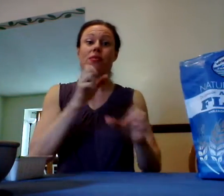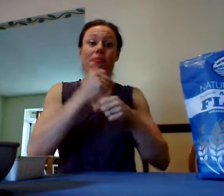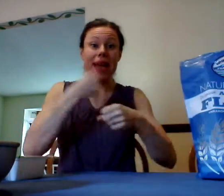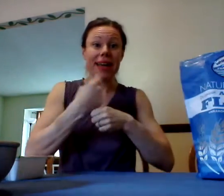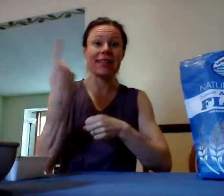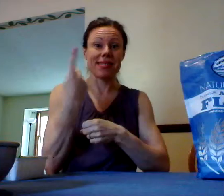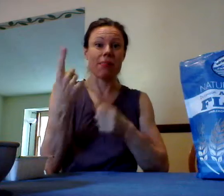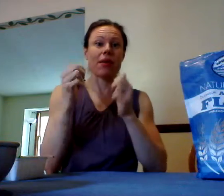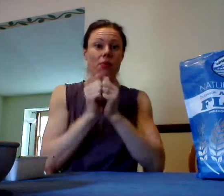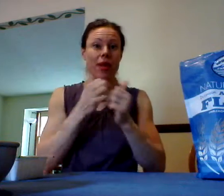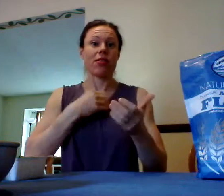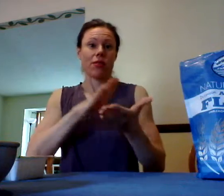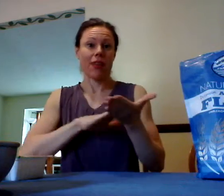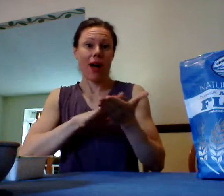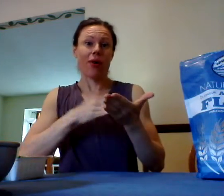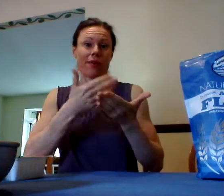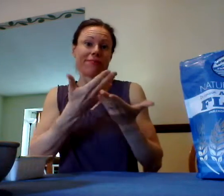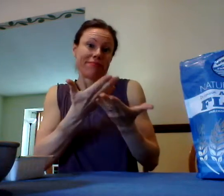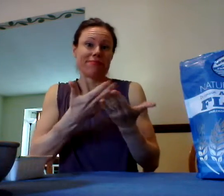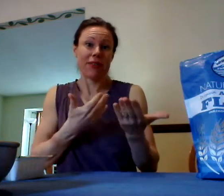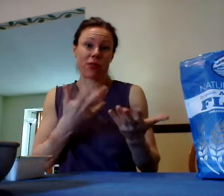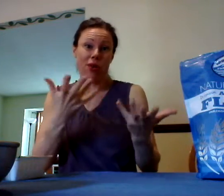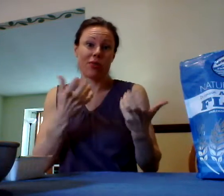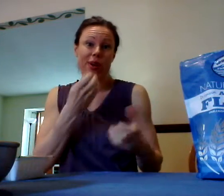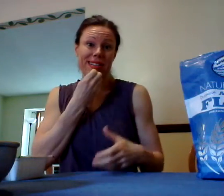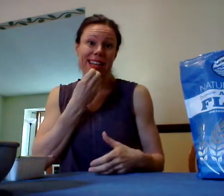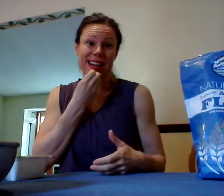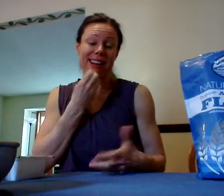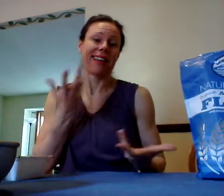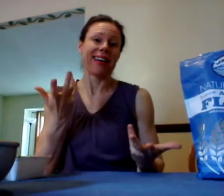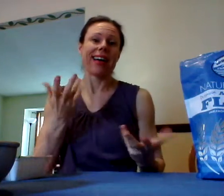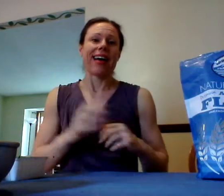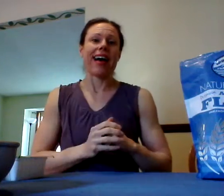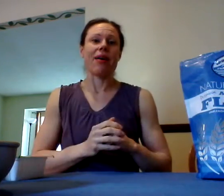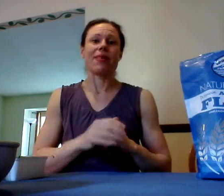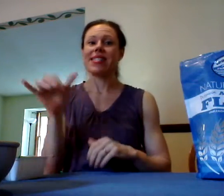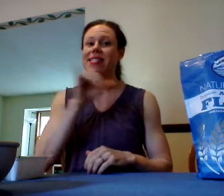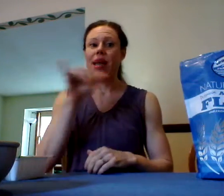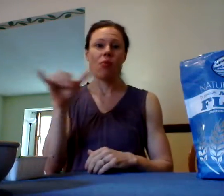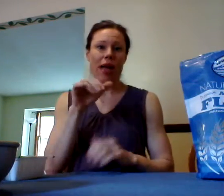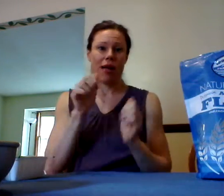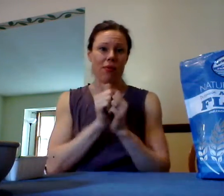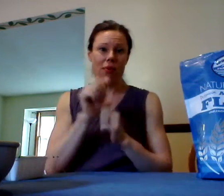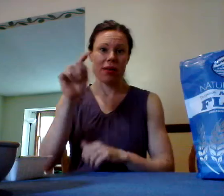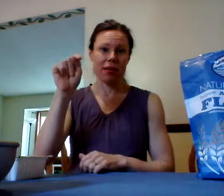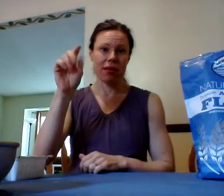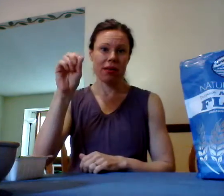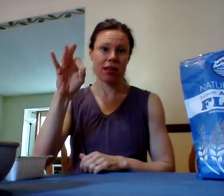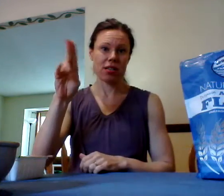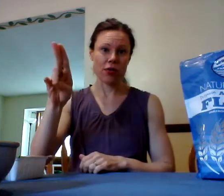to make something with your flour before you want to eat it. It's the same way with